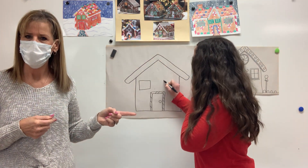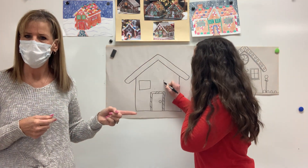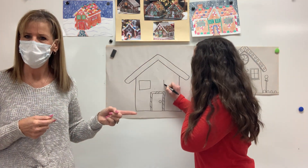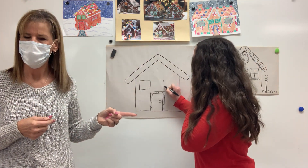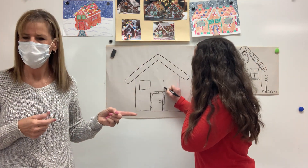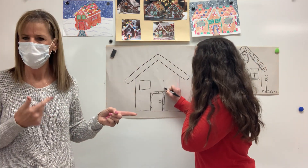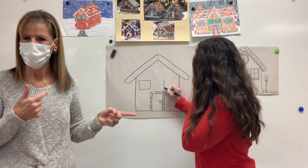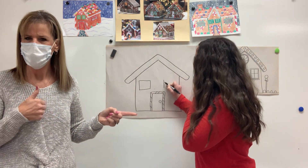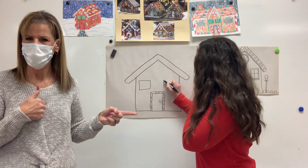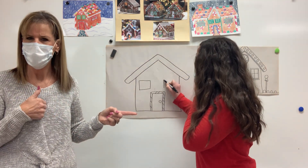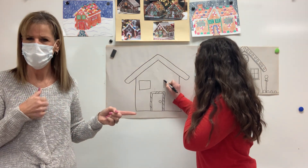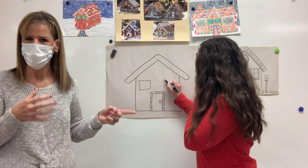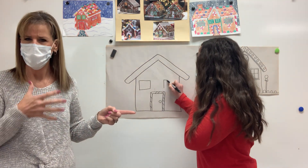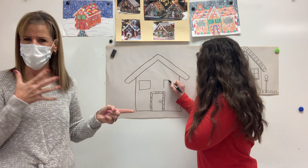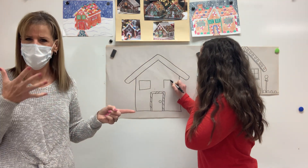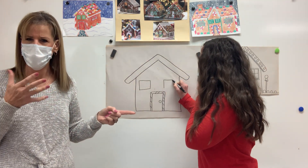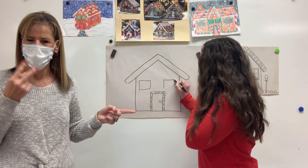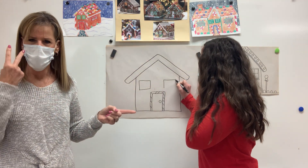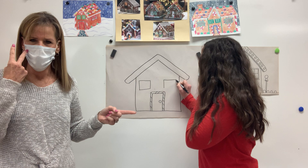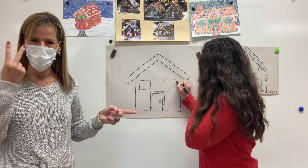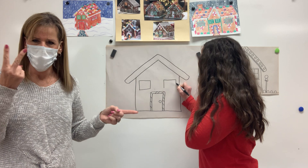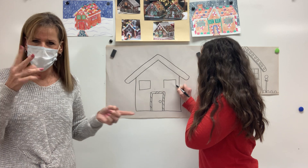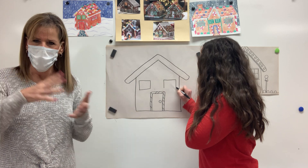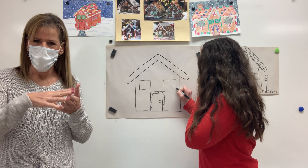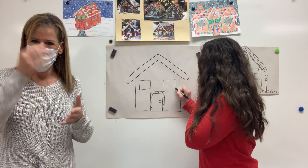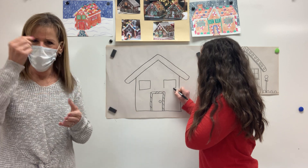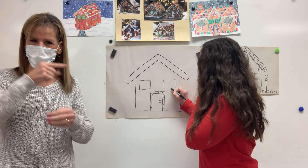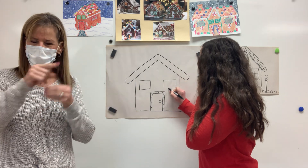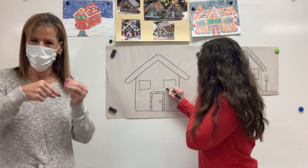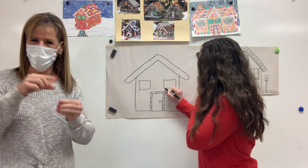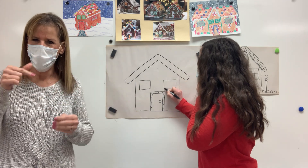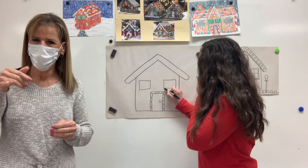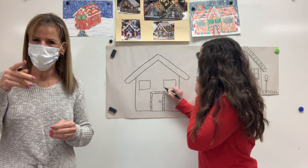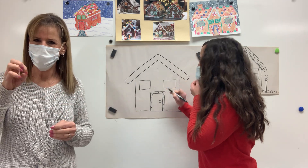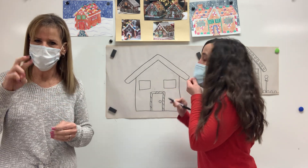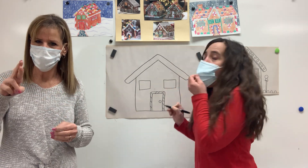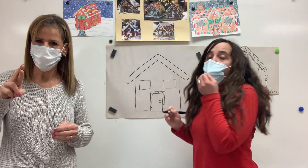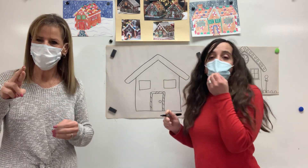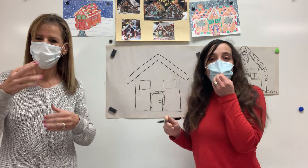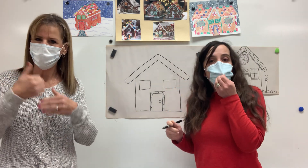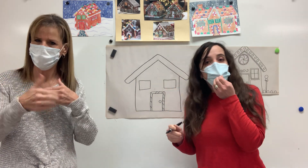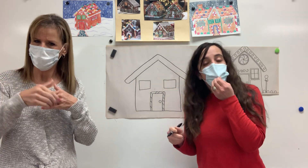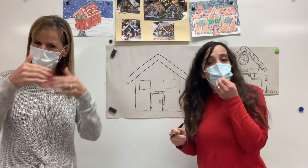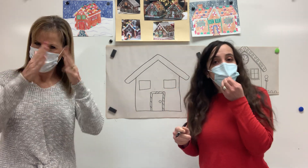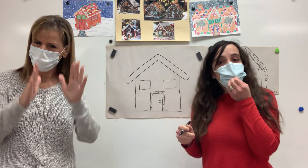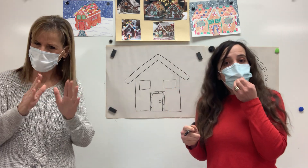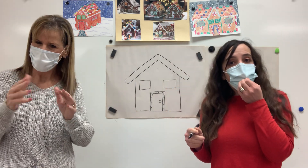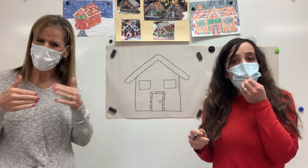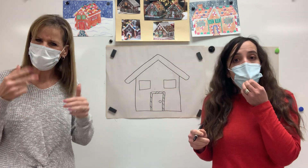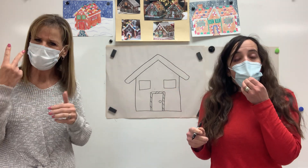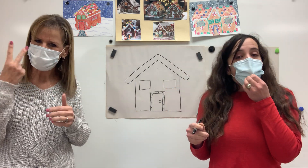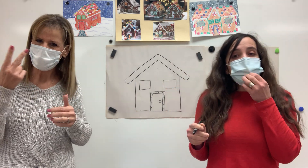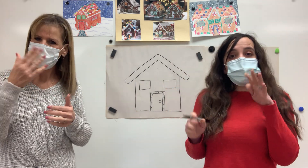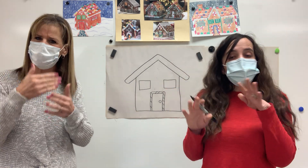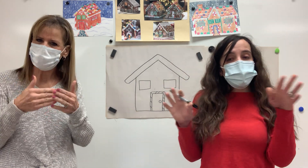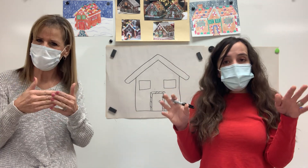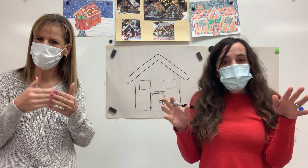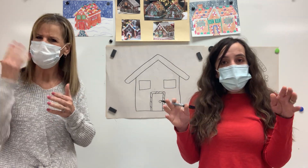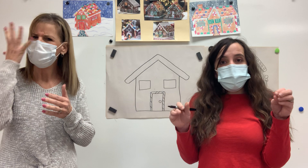I did a lot of looking and learning about gingerbread houses this week. I even saw some of these beautiful works of